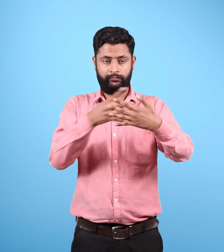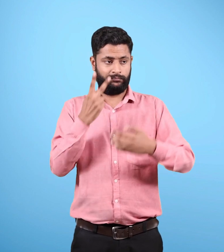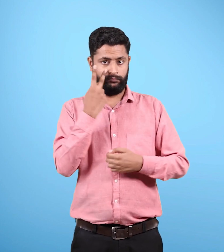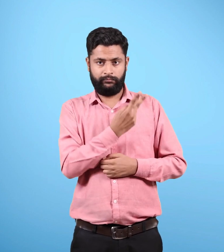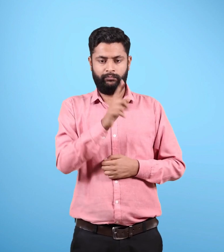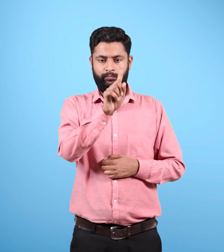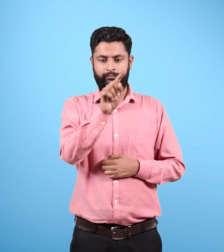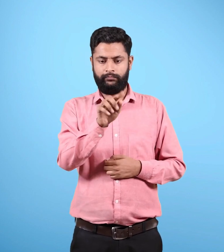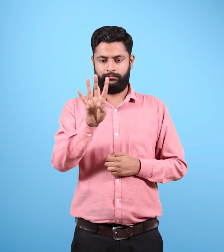Table 1.4